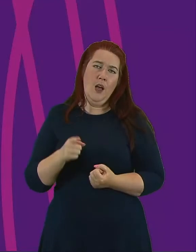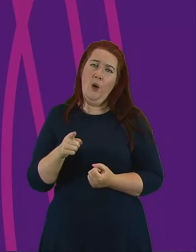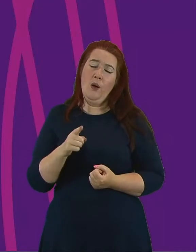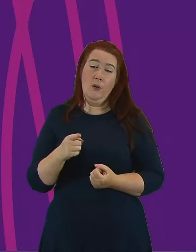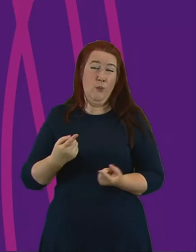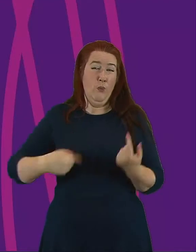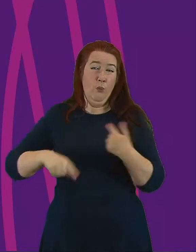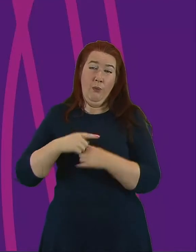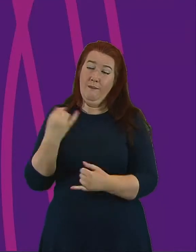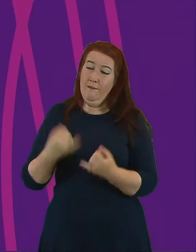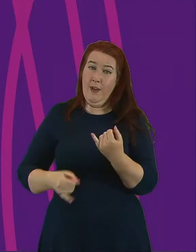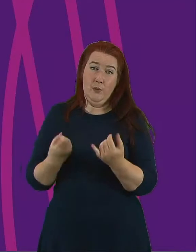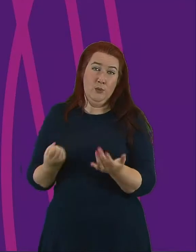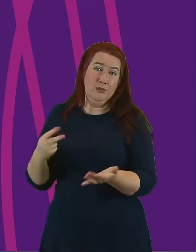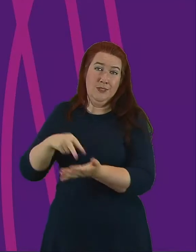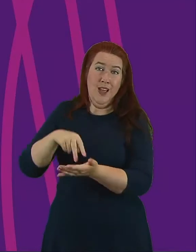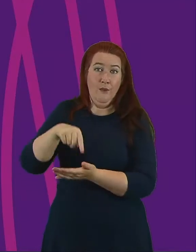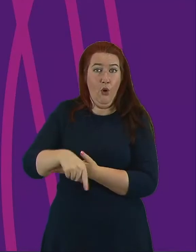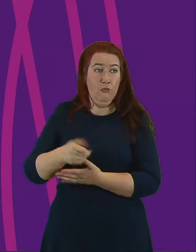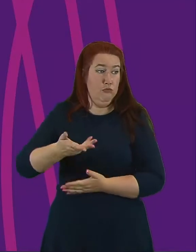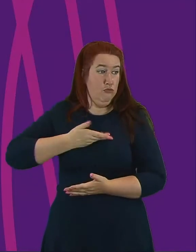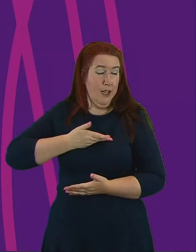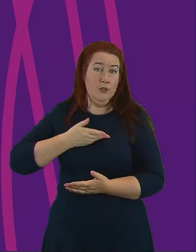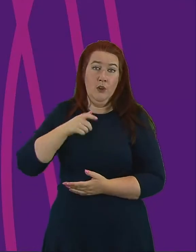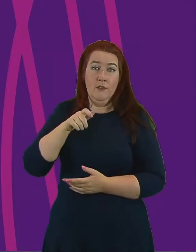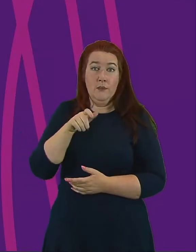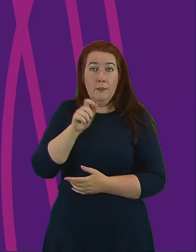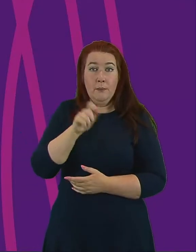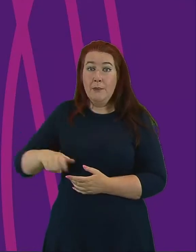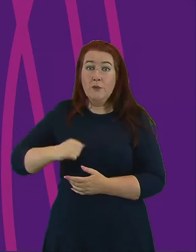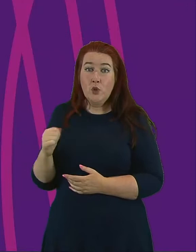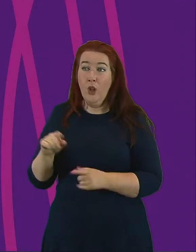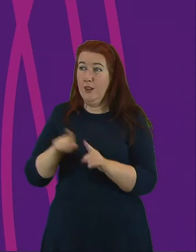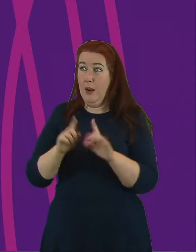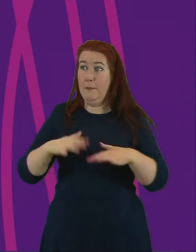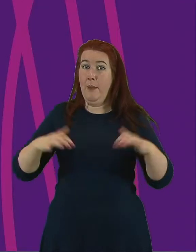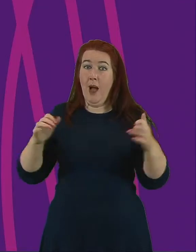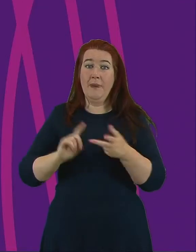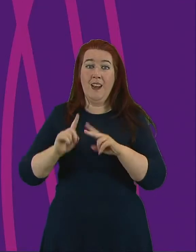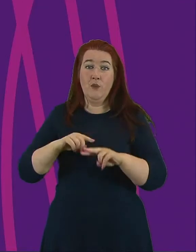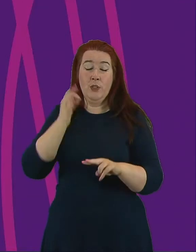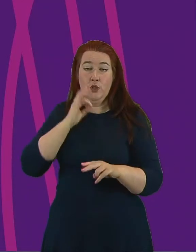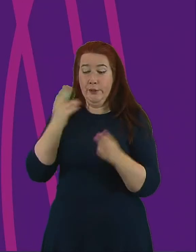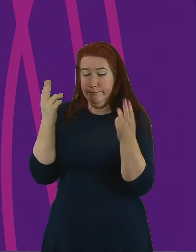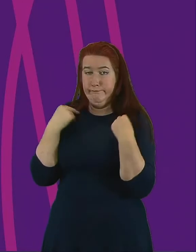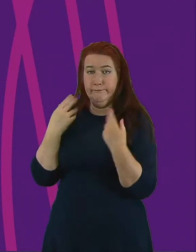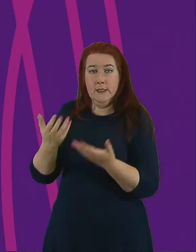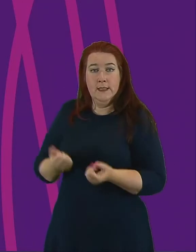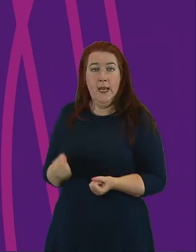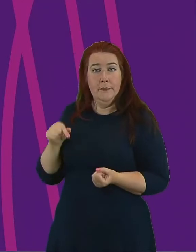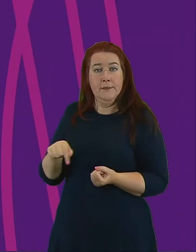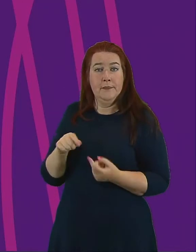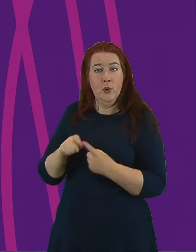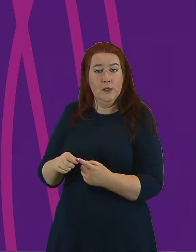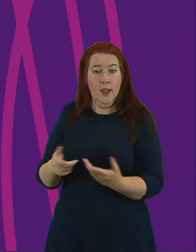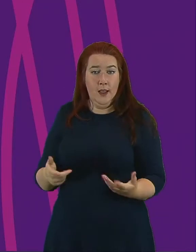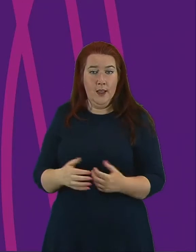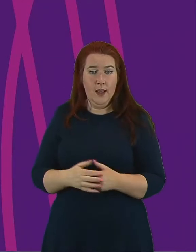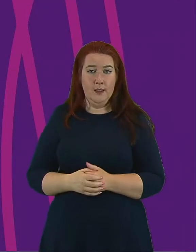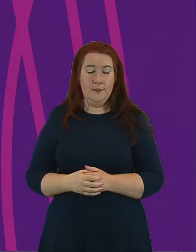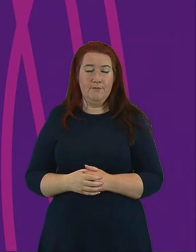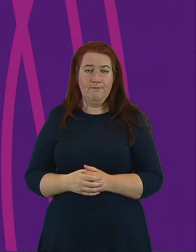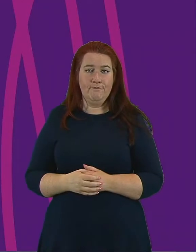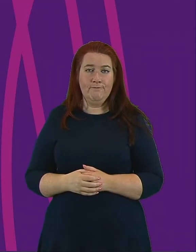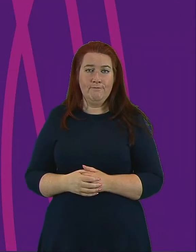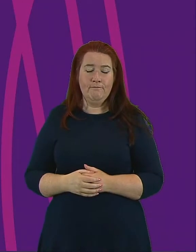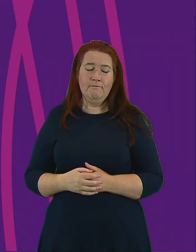of this Parliament and for the people of Scotland to simply take it on the instruction of Boris Johnson. I would have thought